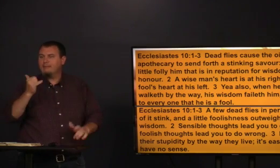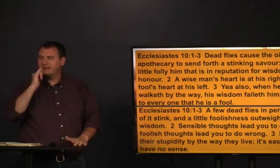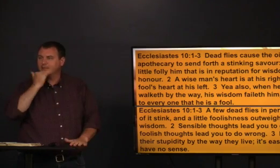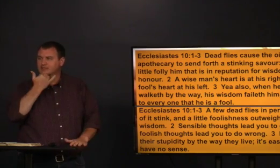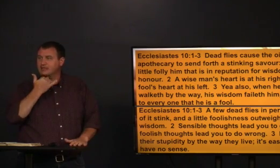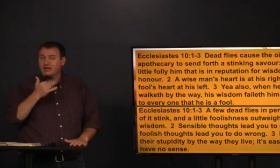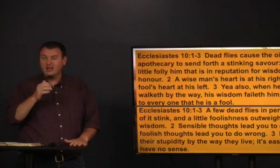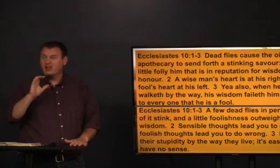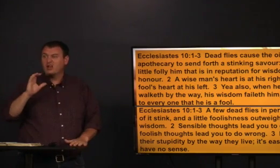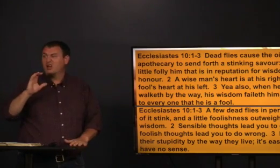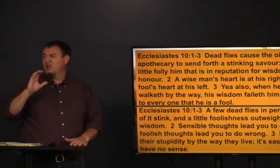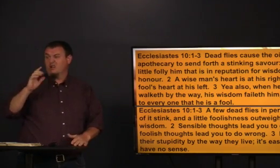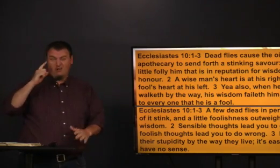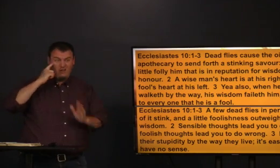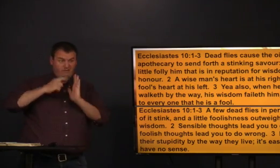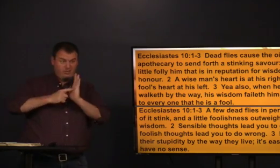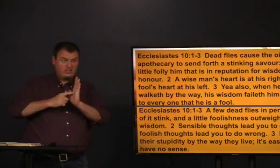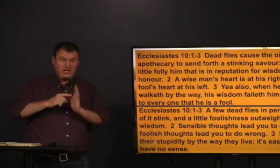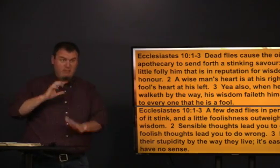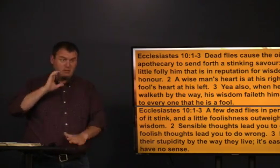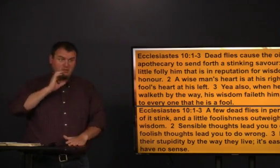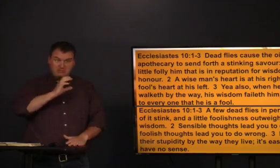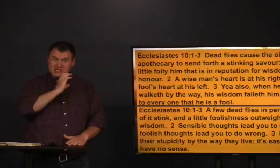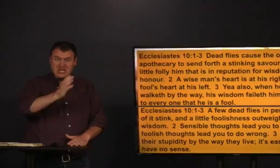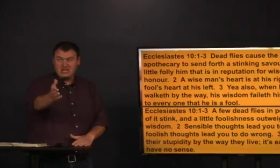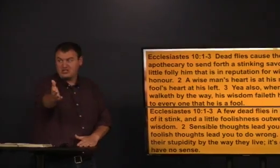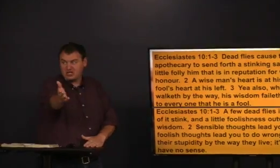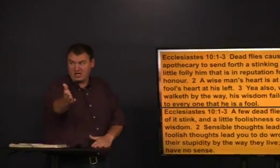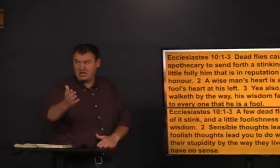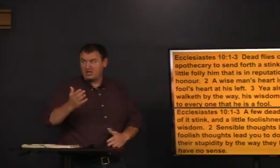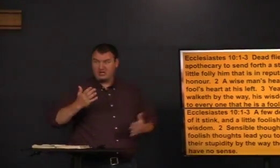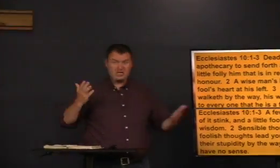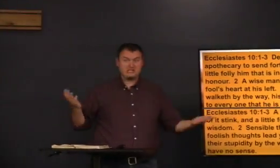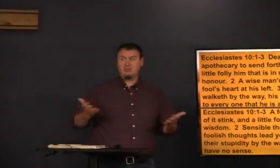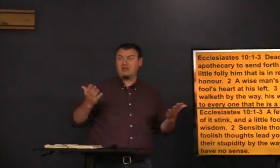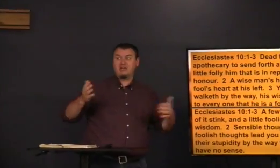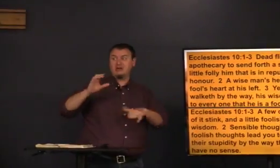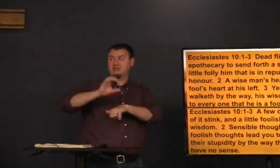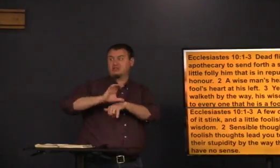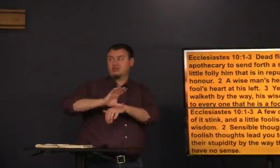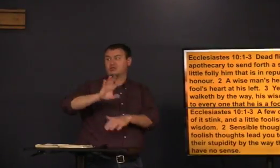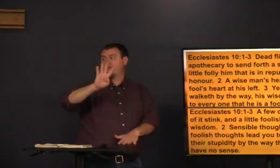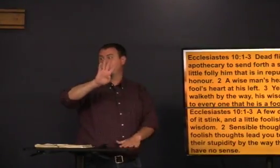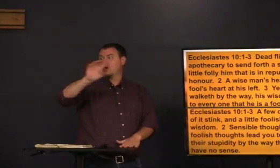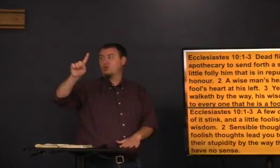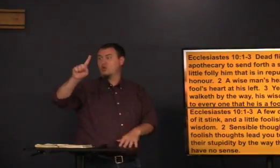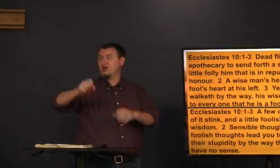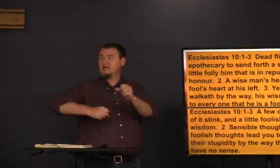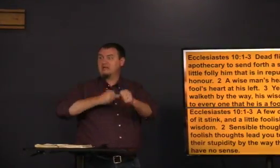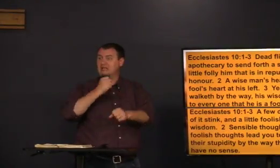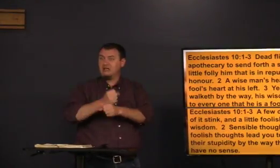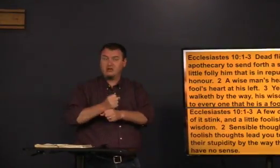big mistake. For example, Teddy Chang has been here at this church 41